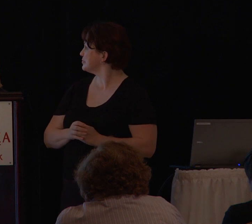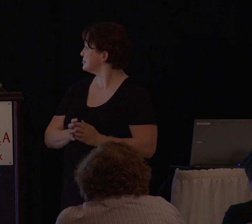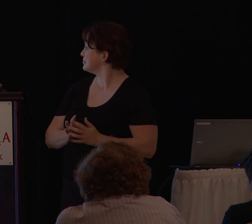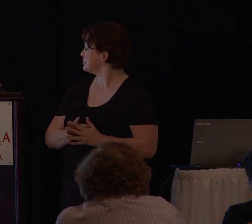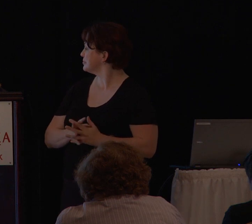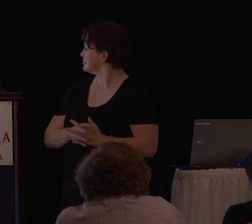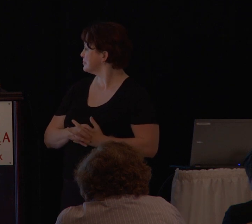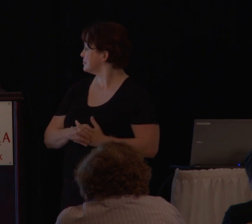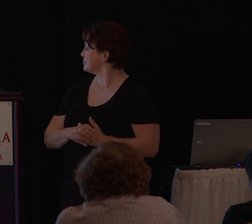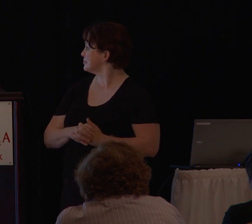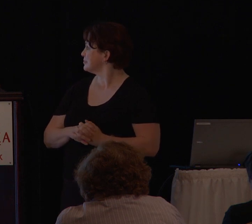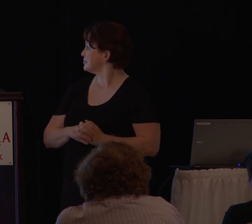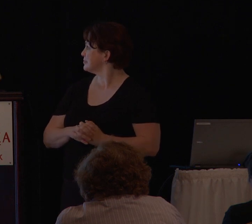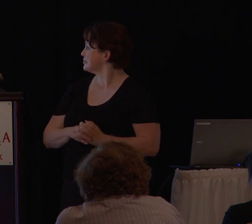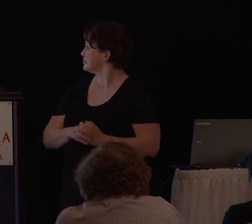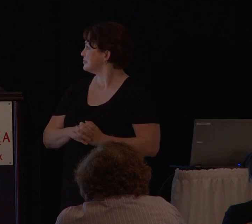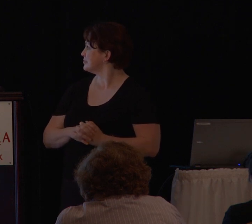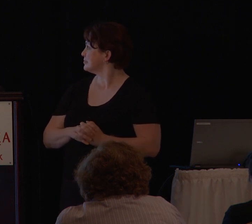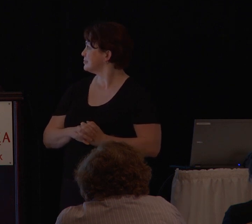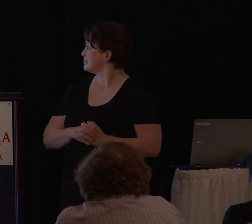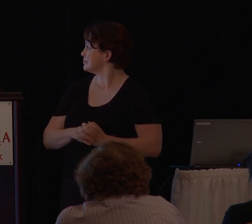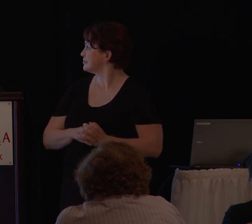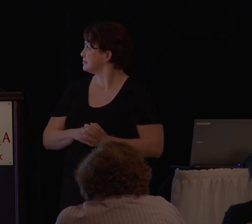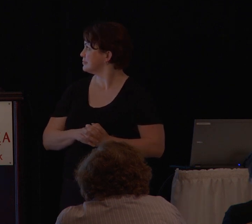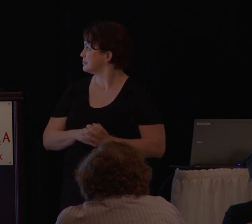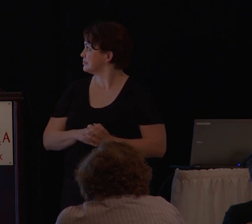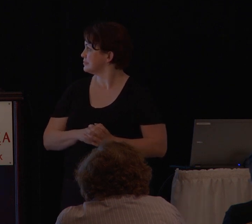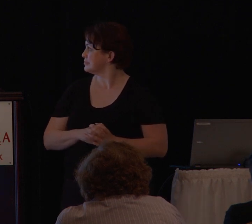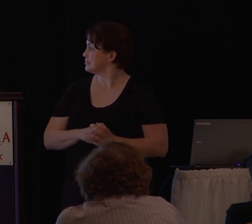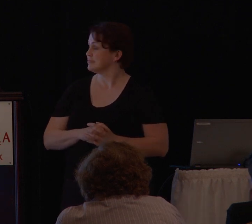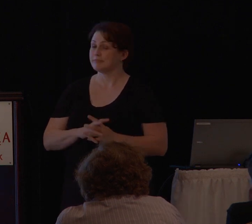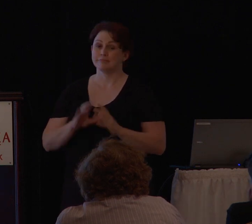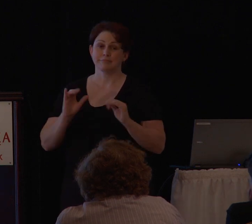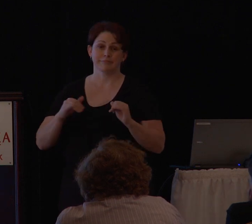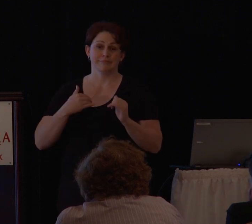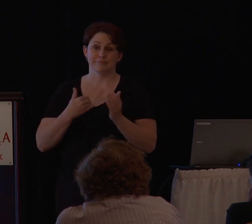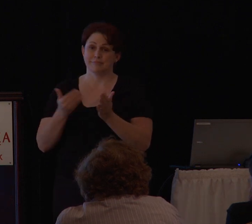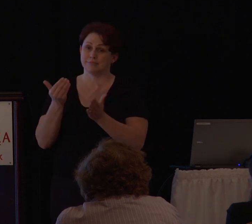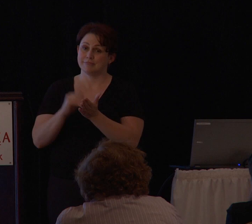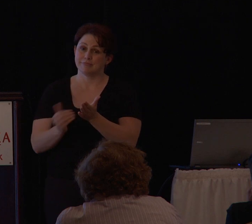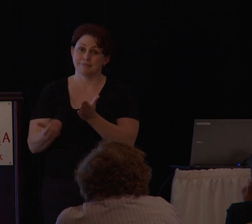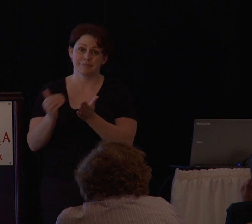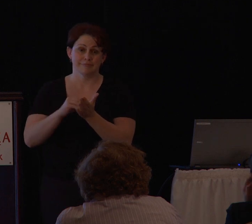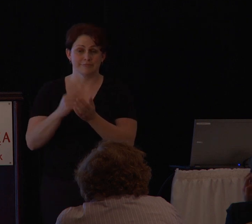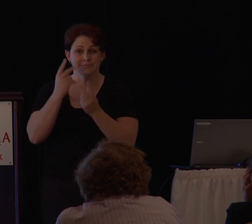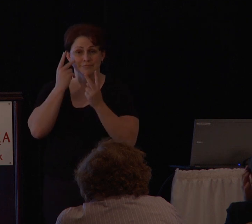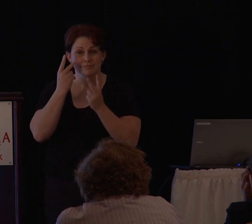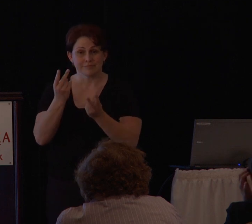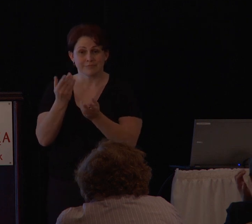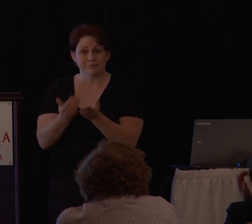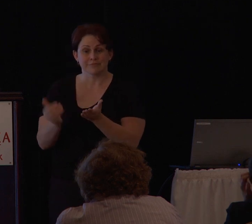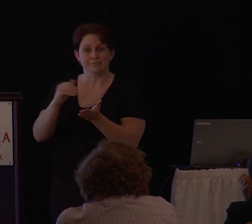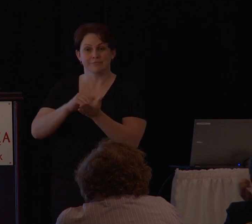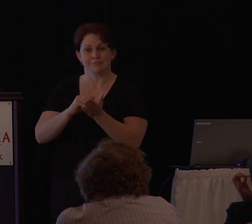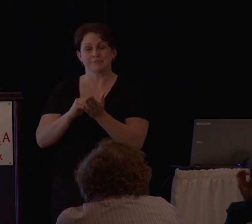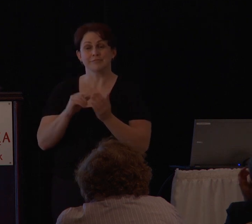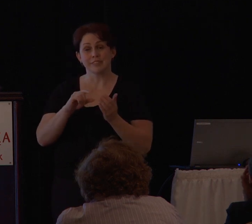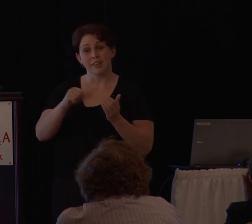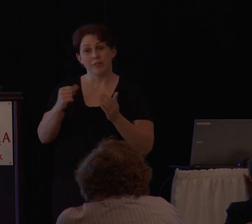And again, going back, another challenge again and again that I see in my research is peer acceptance and